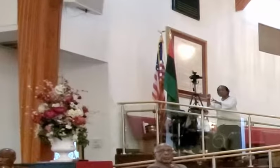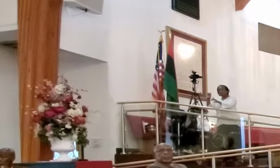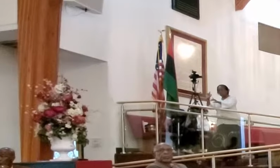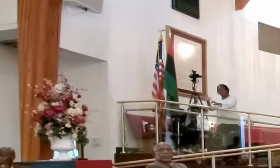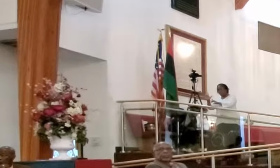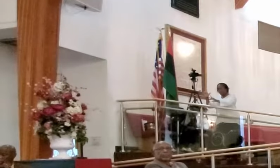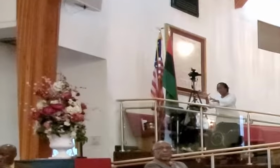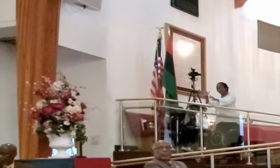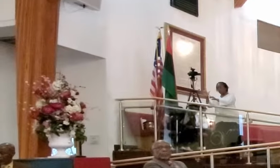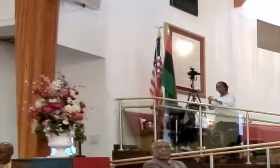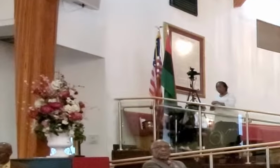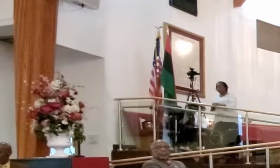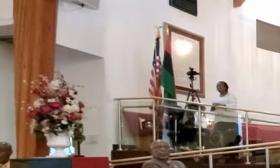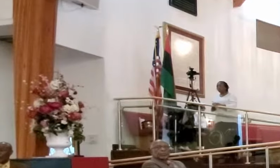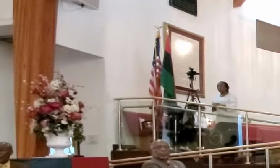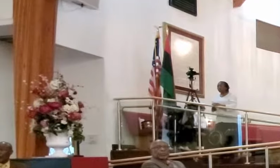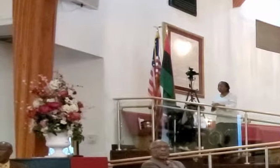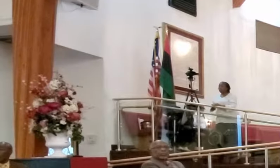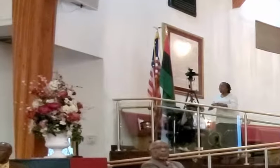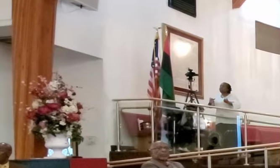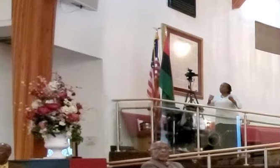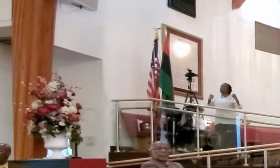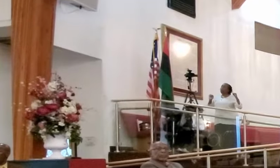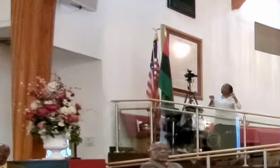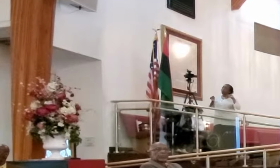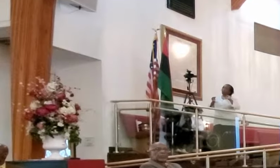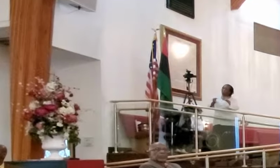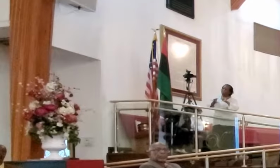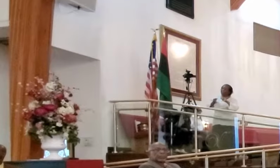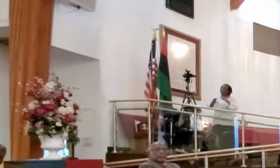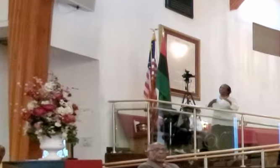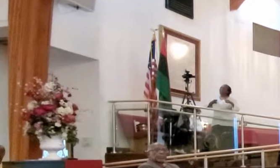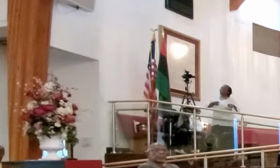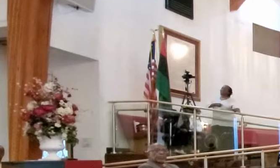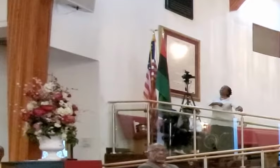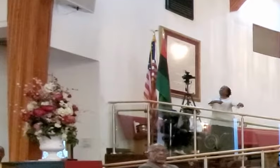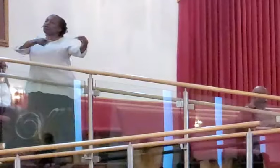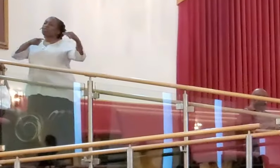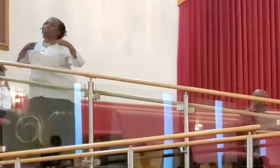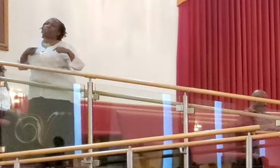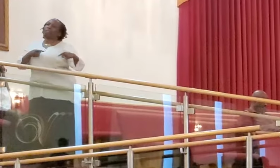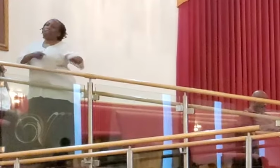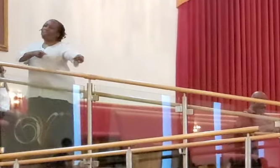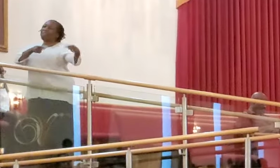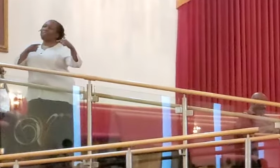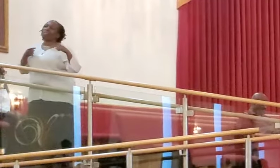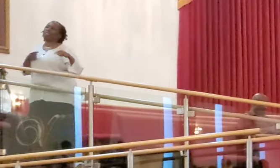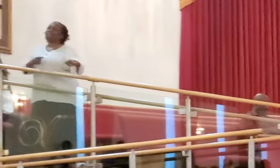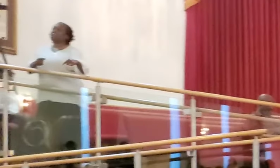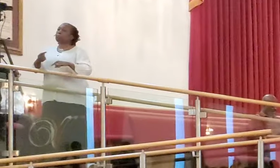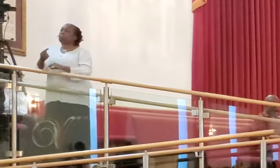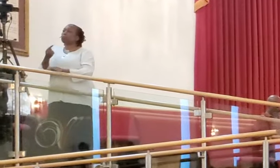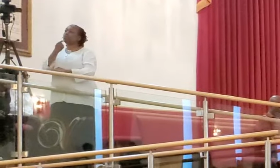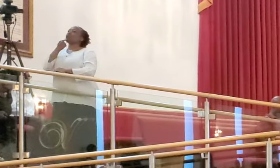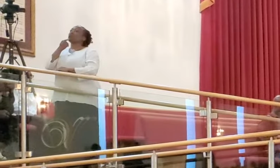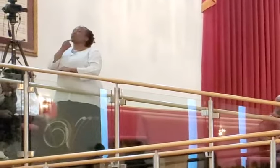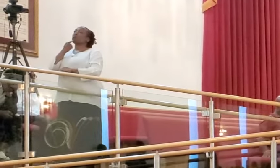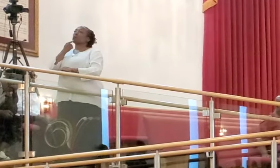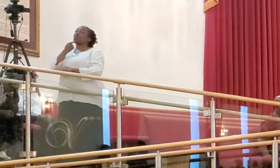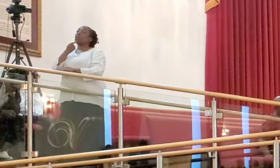also addresses the pain, the struggle, and the injustice and the disappointment